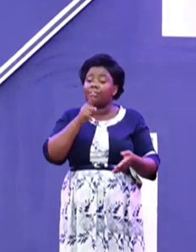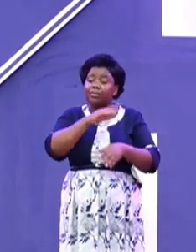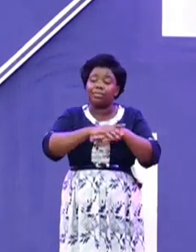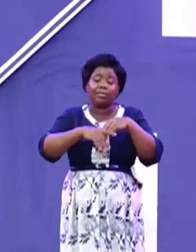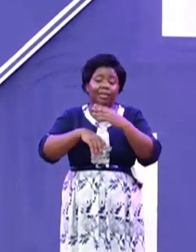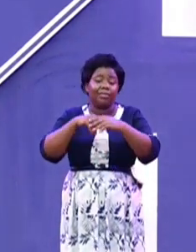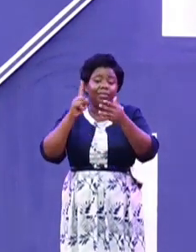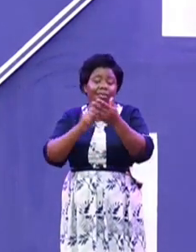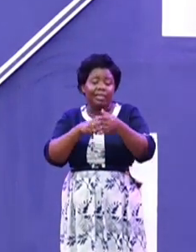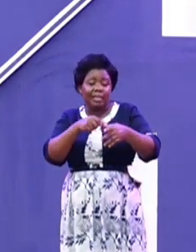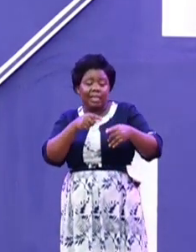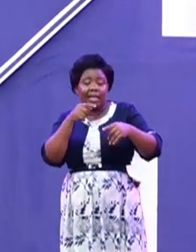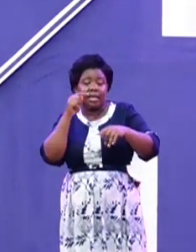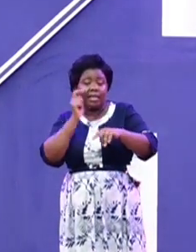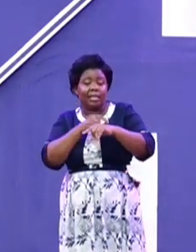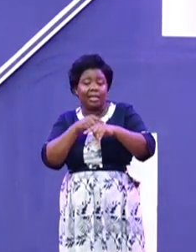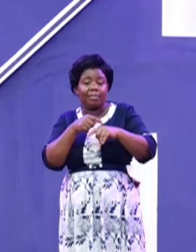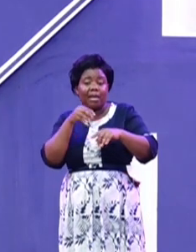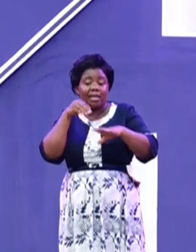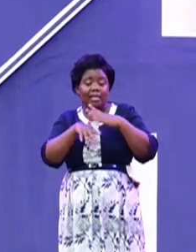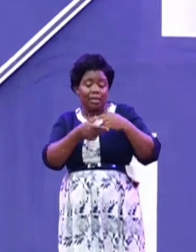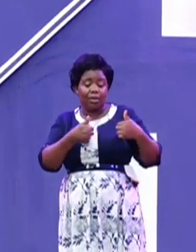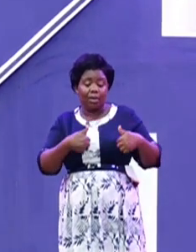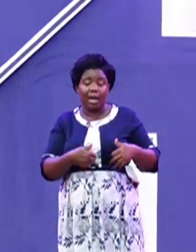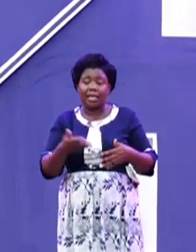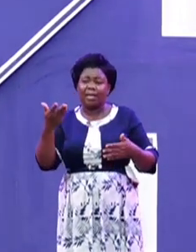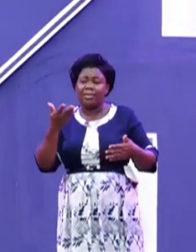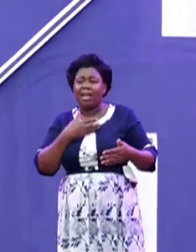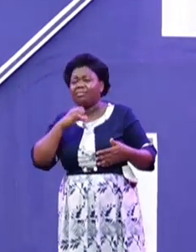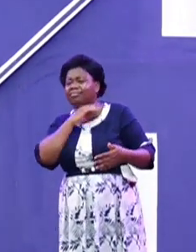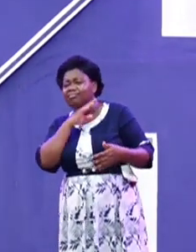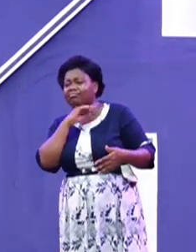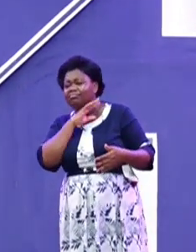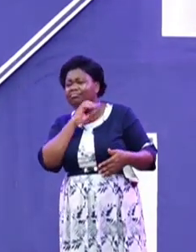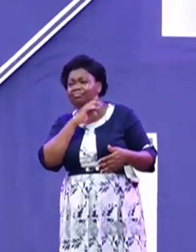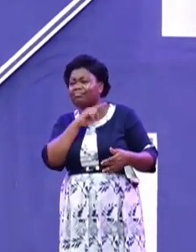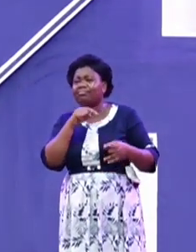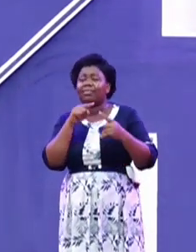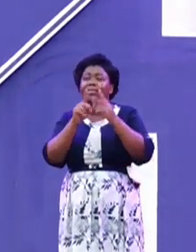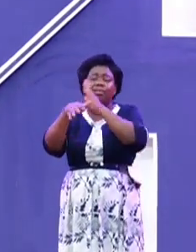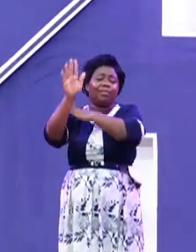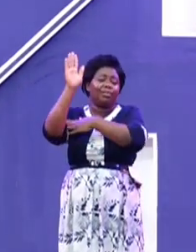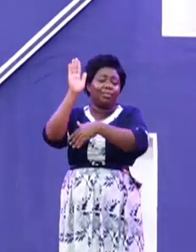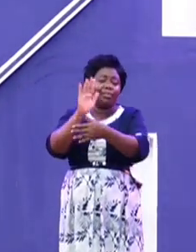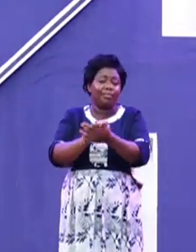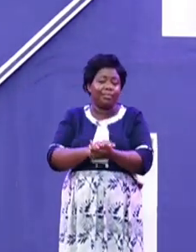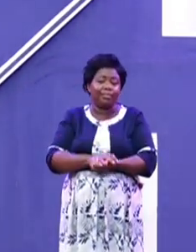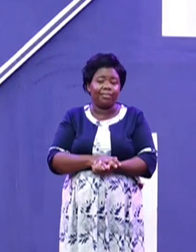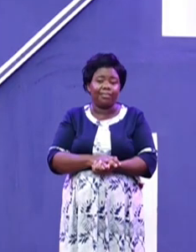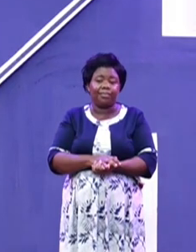gw'omunda n'ofuna oluyombo ku Katonda. Haven't you ever reached a moment when you have a disagreement between you and